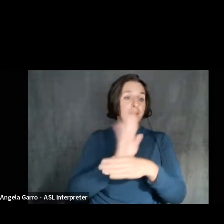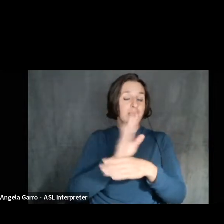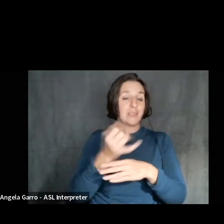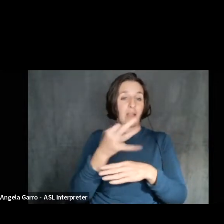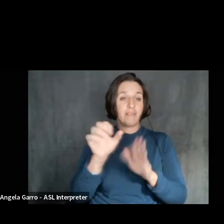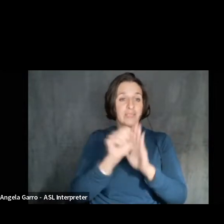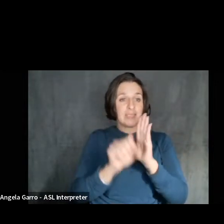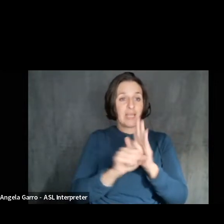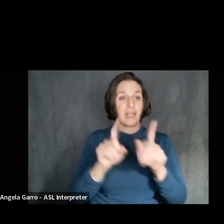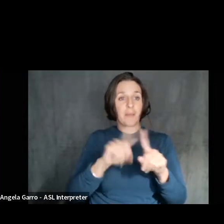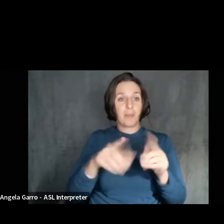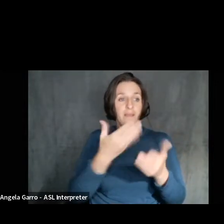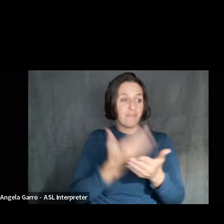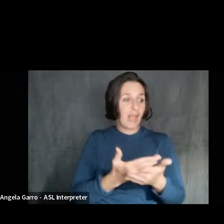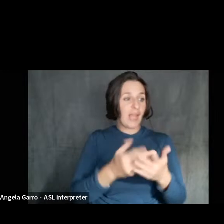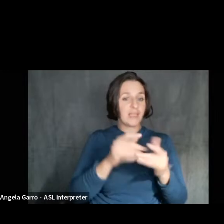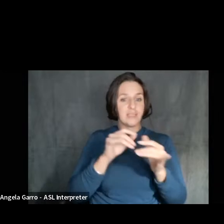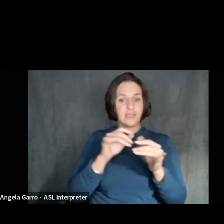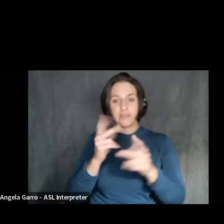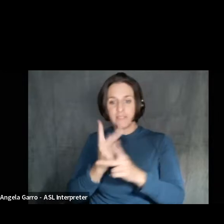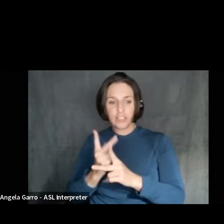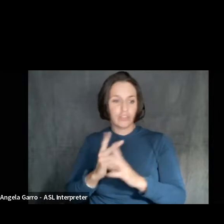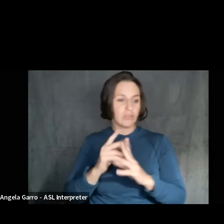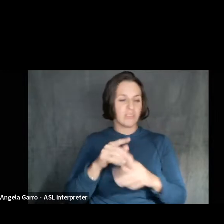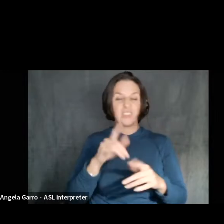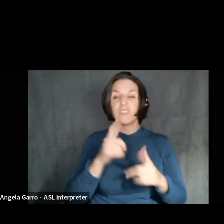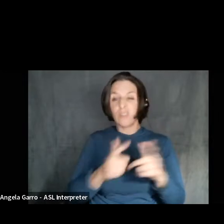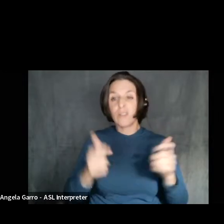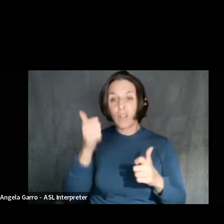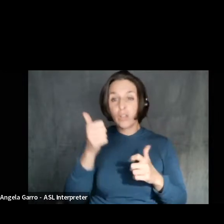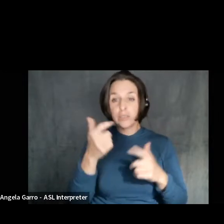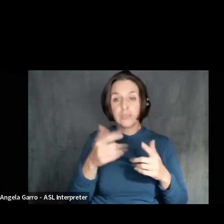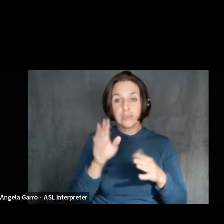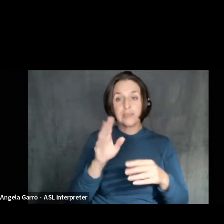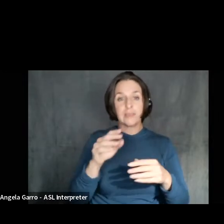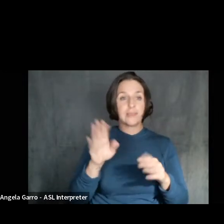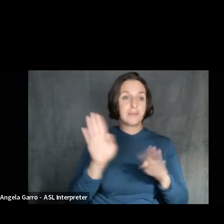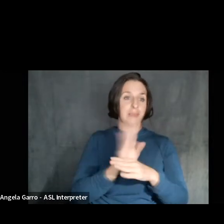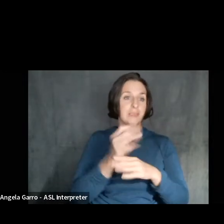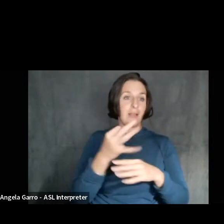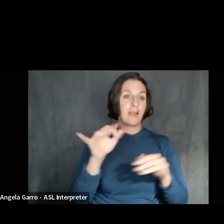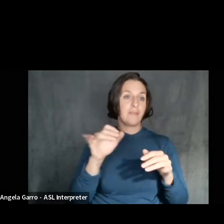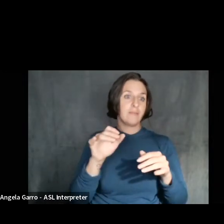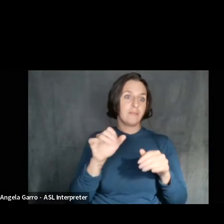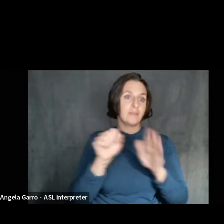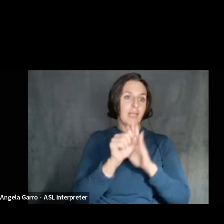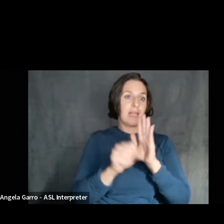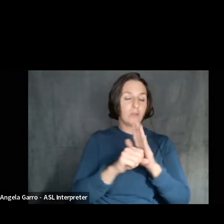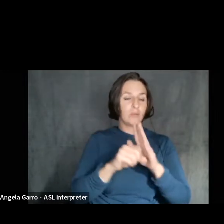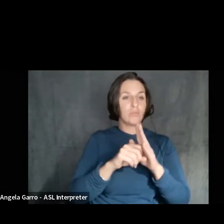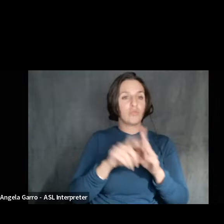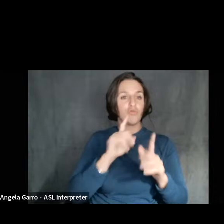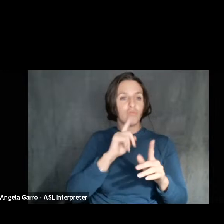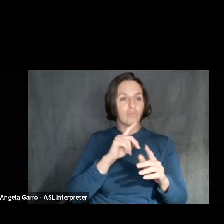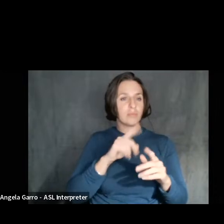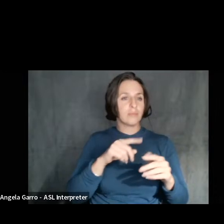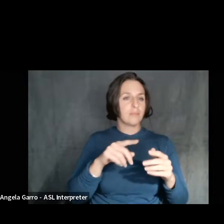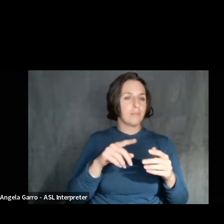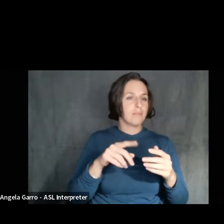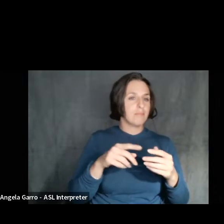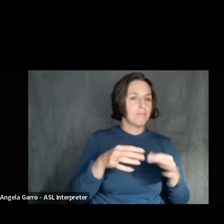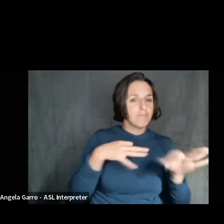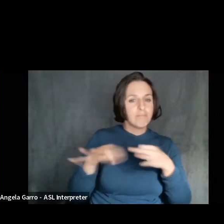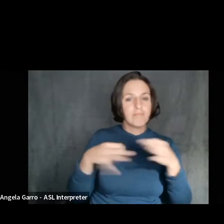state, but by facts and figures, it is the largest business of the state. To elaborate upon the importance of education would be